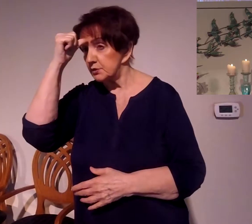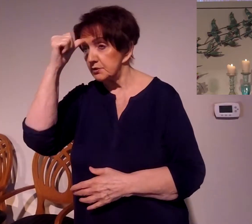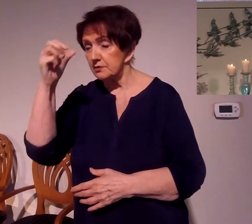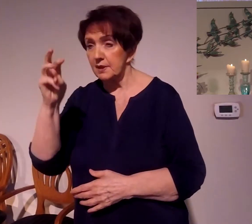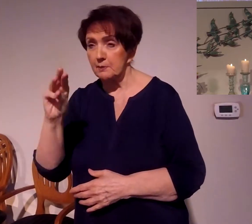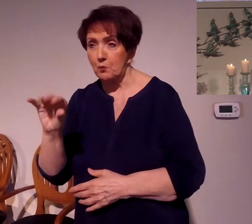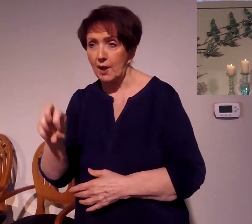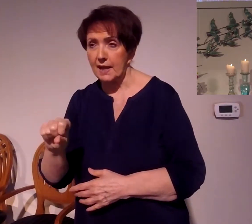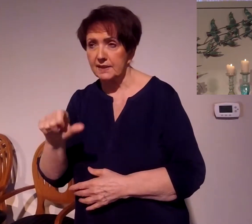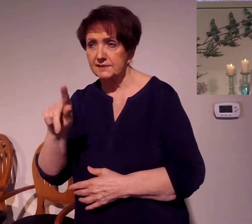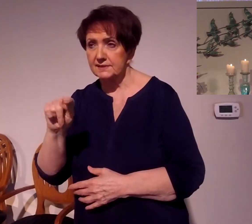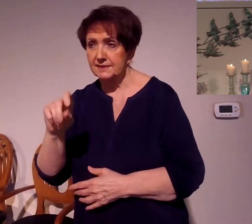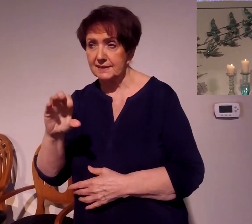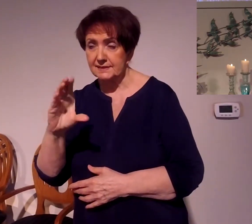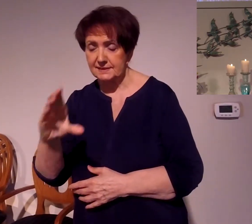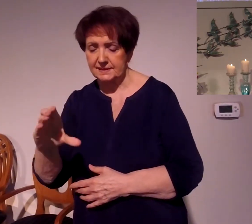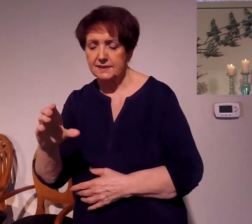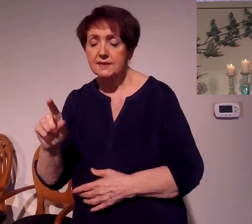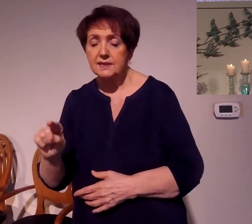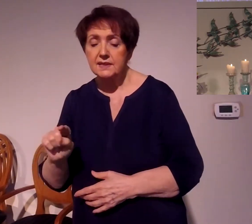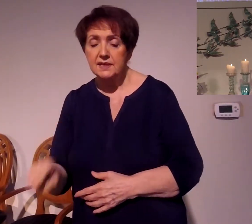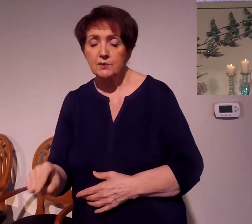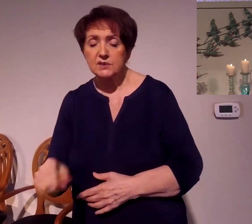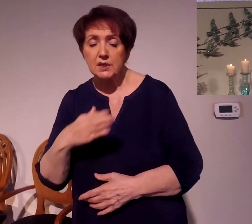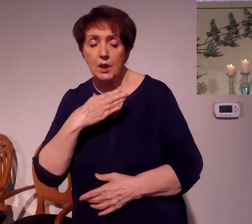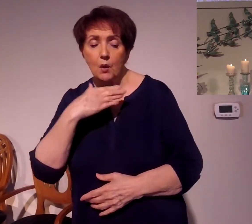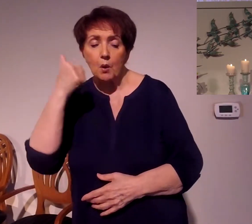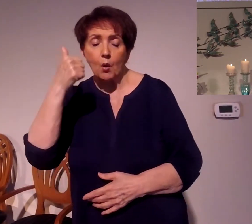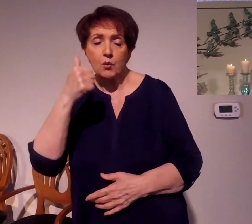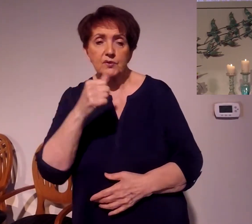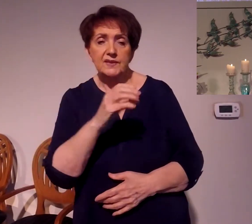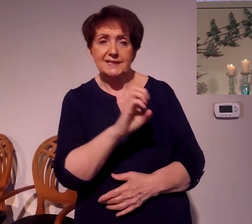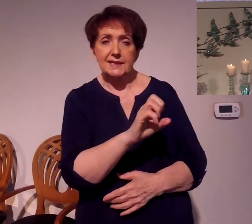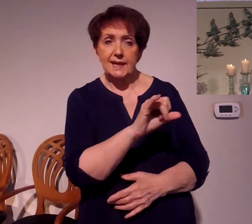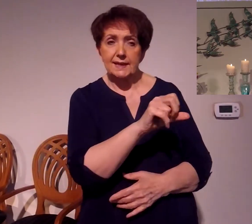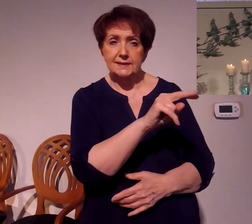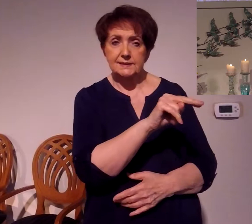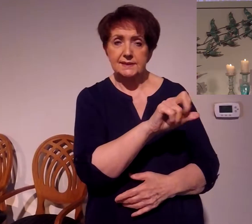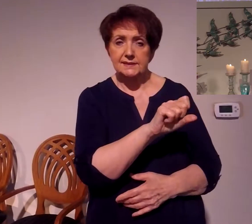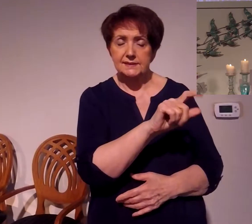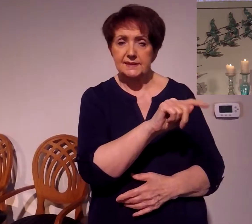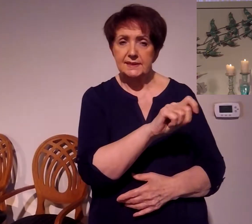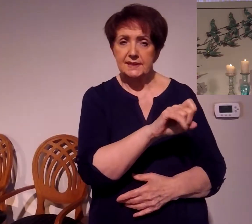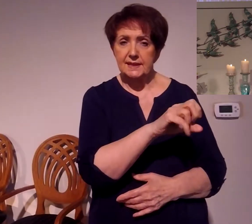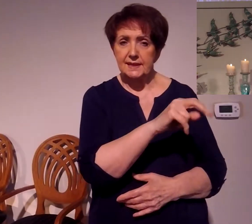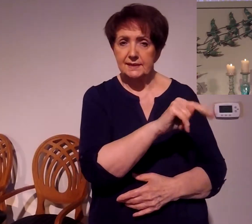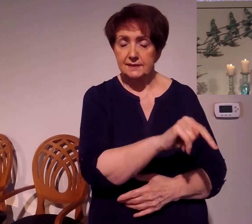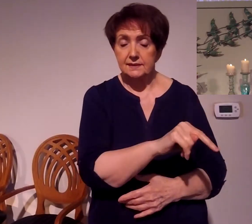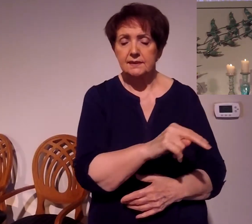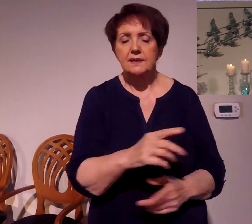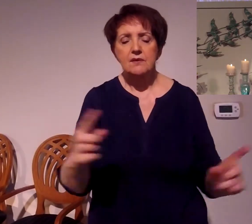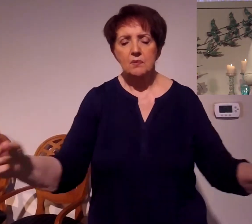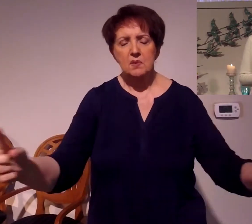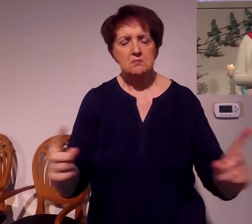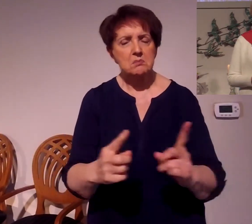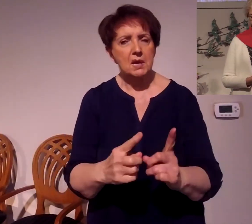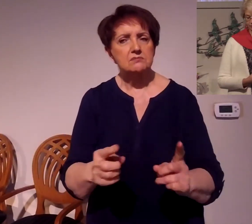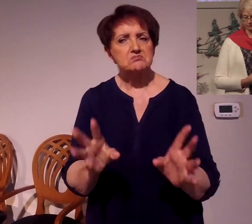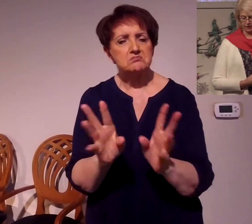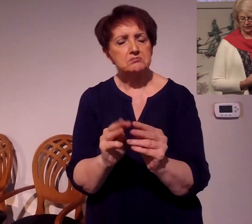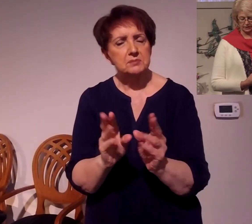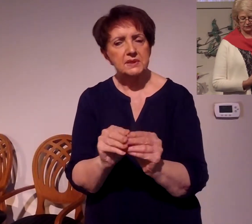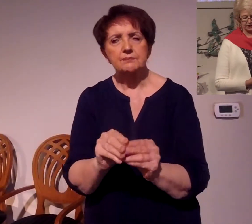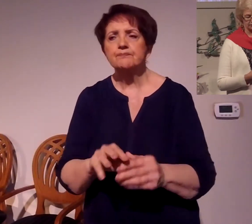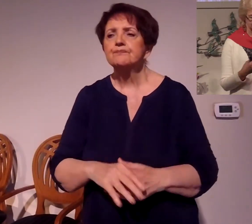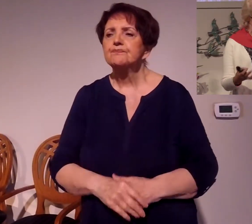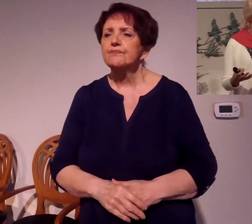time period. I think he was a little bit older than Einstein. And they met and they talked about this oneness after Einstein had really worked with his general theory